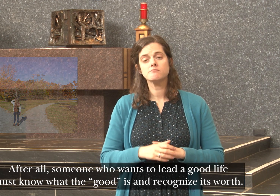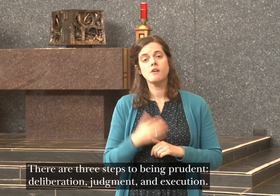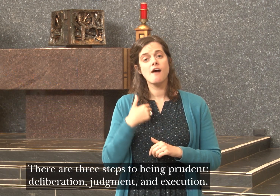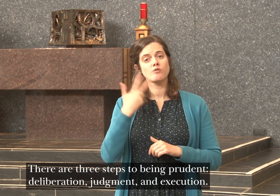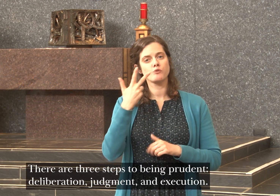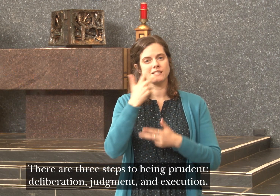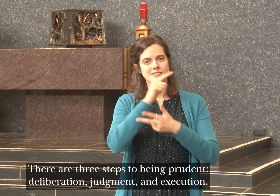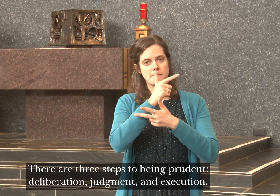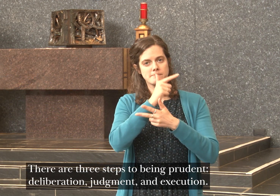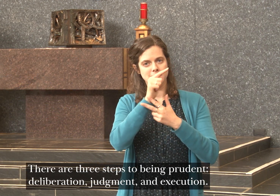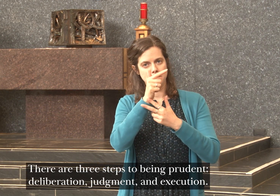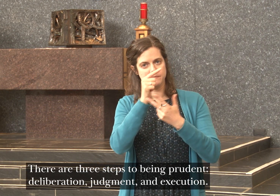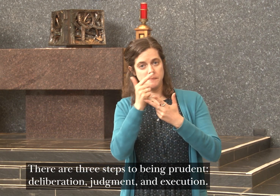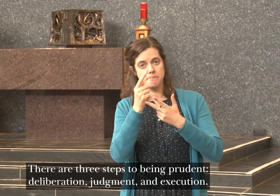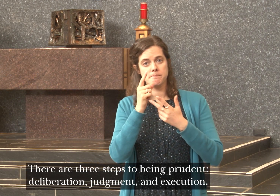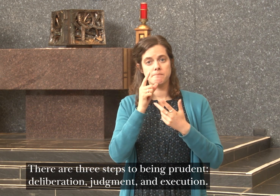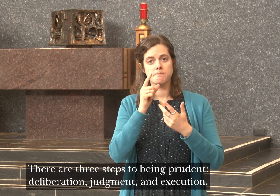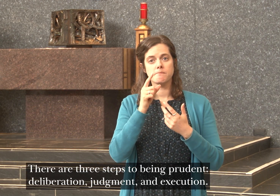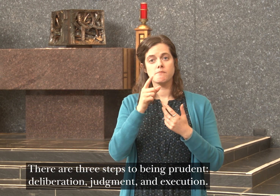There are 3 steps to being prudent: